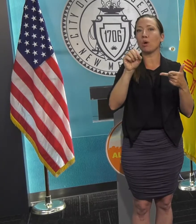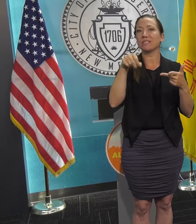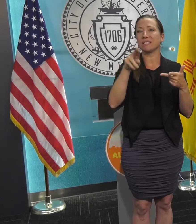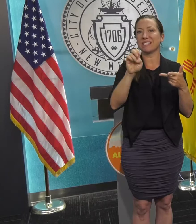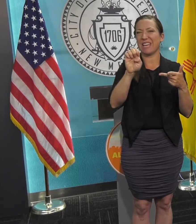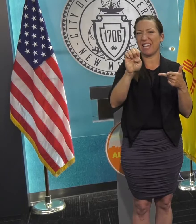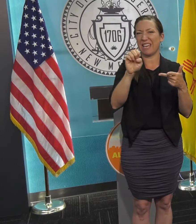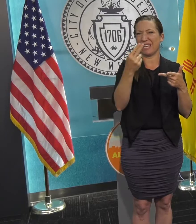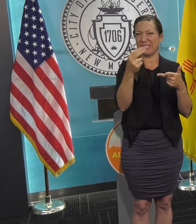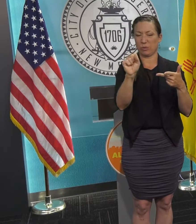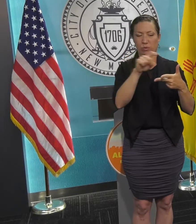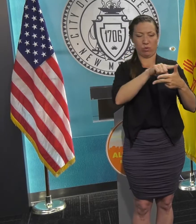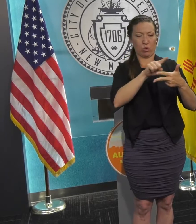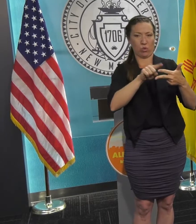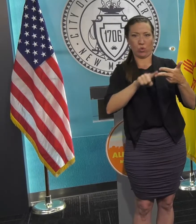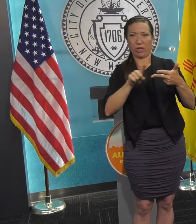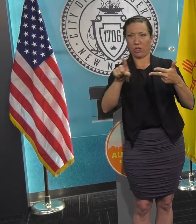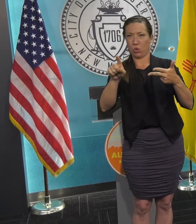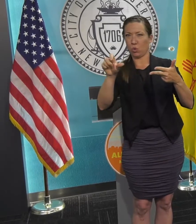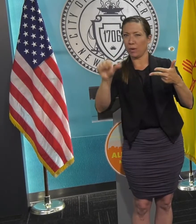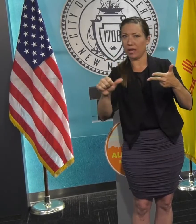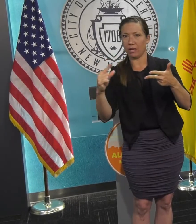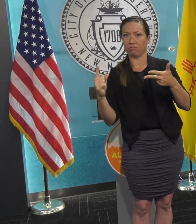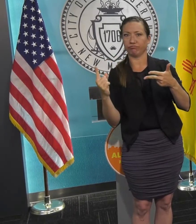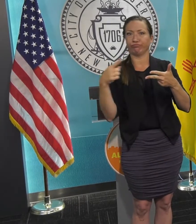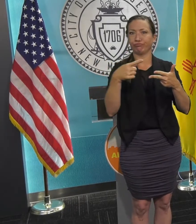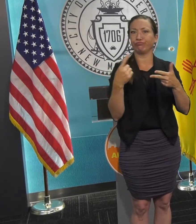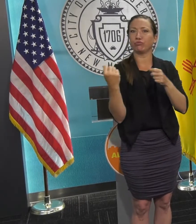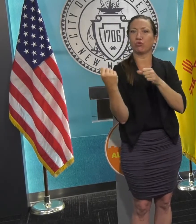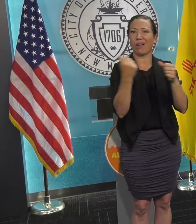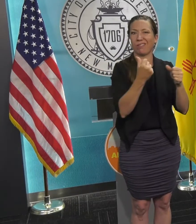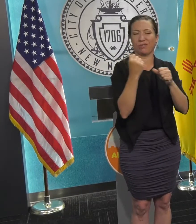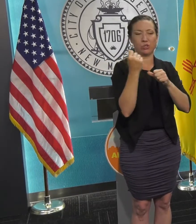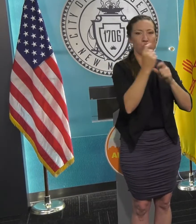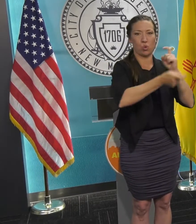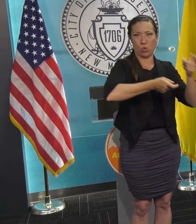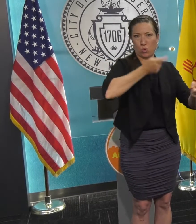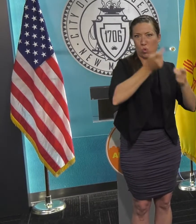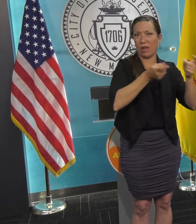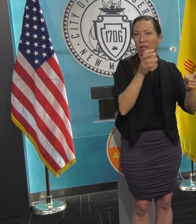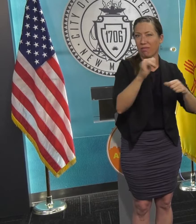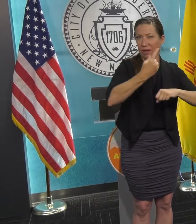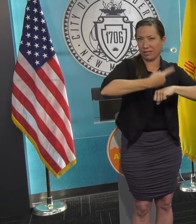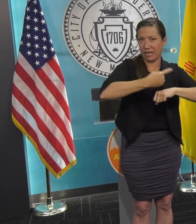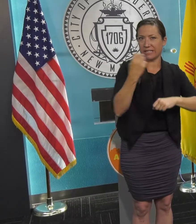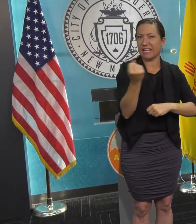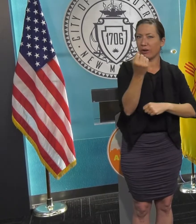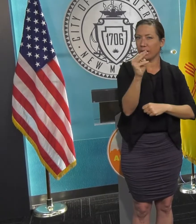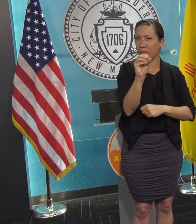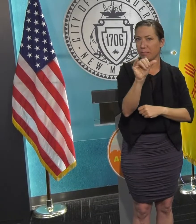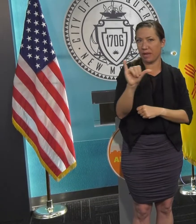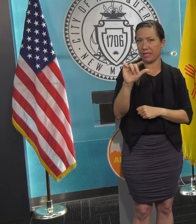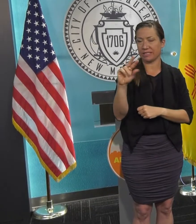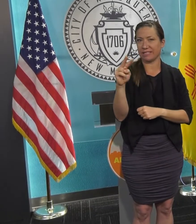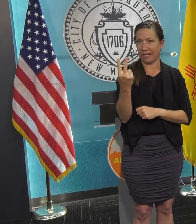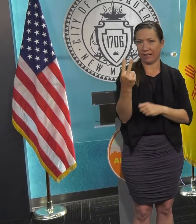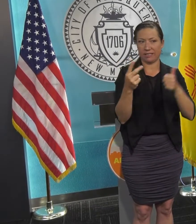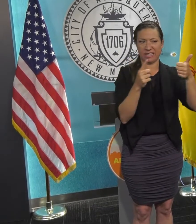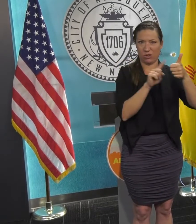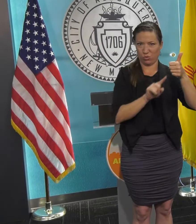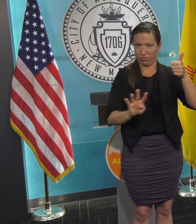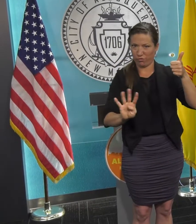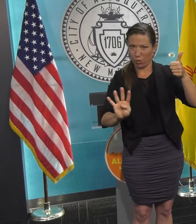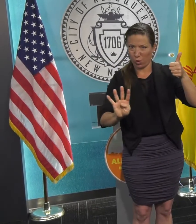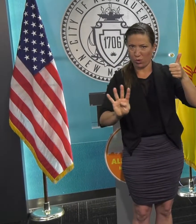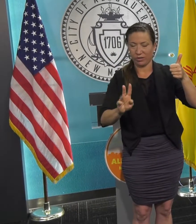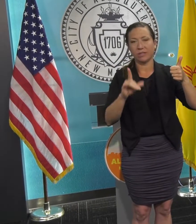we'll post this on social media, so you'll have it. And if you need